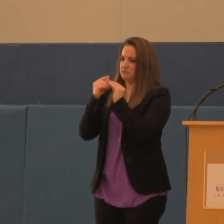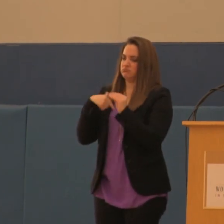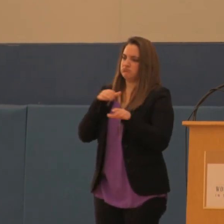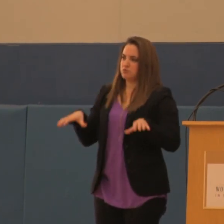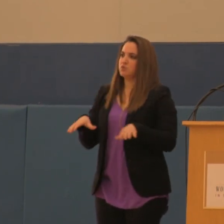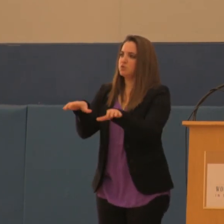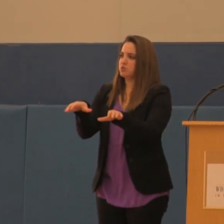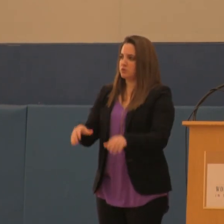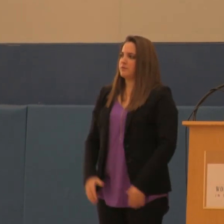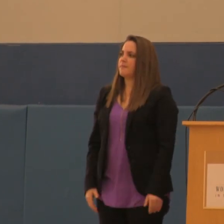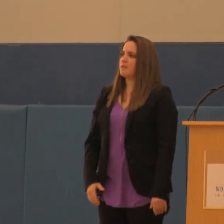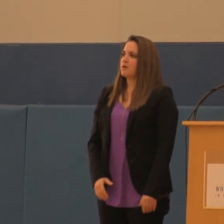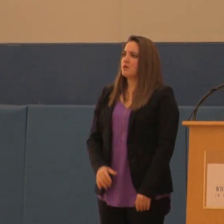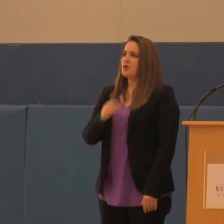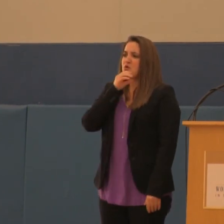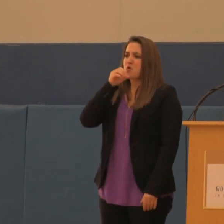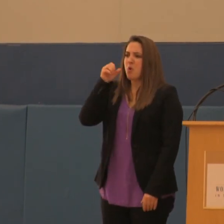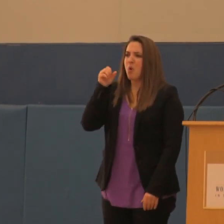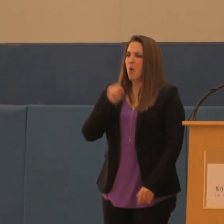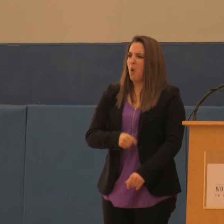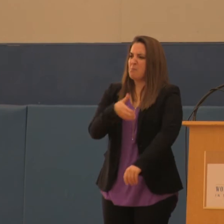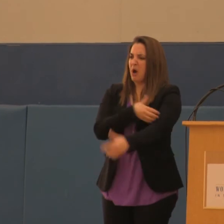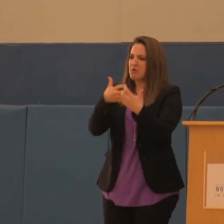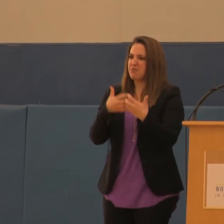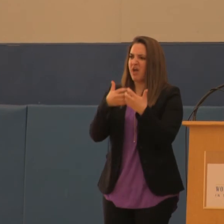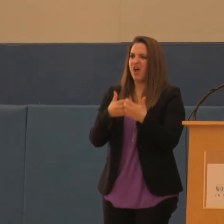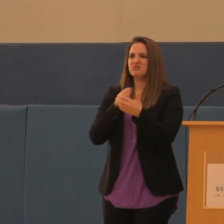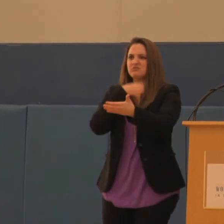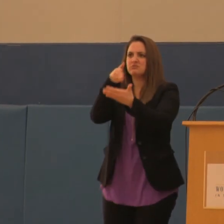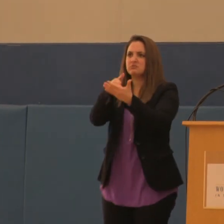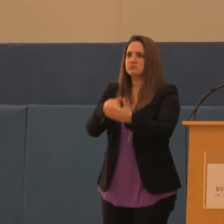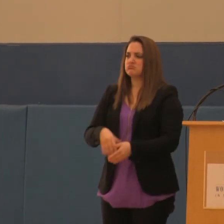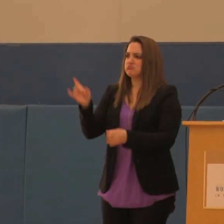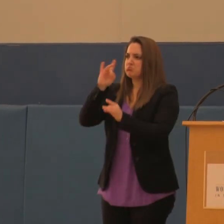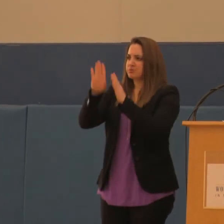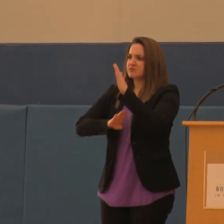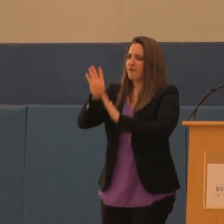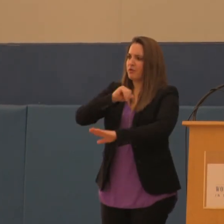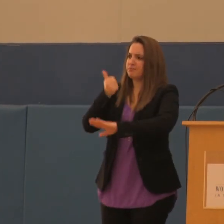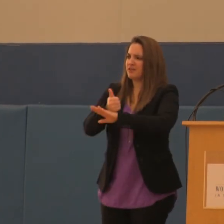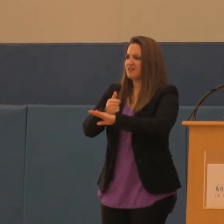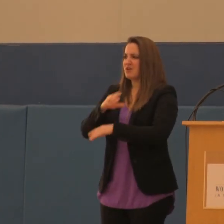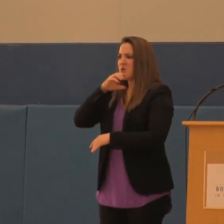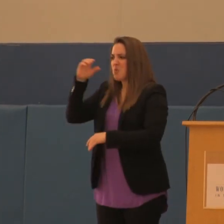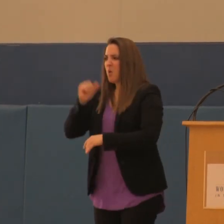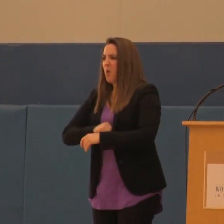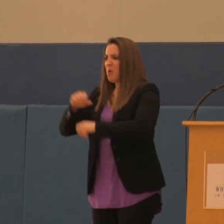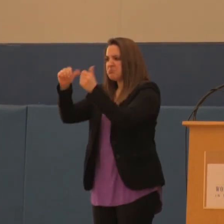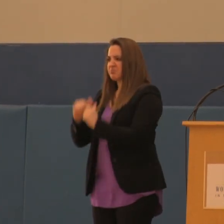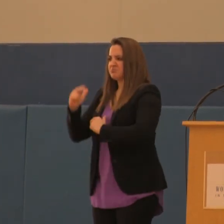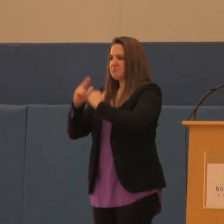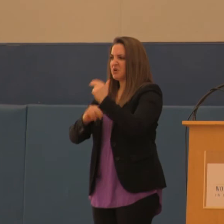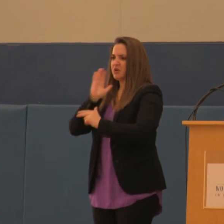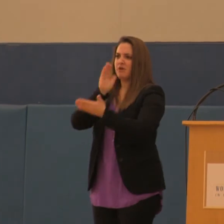must challenge outdated and destructive power plants, reckless development and decrepit infrastructure that threatens our health and the health